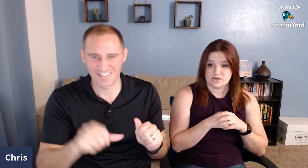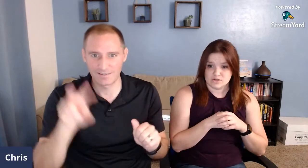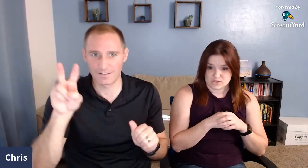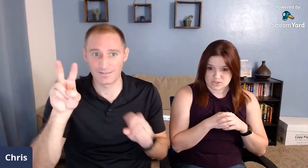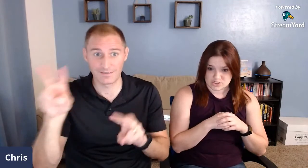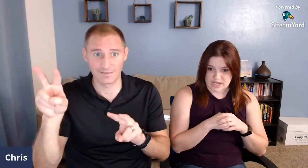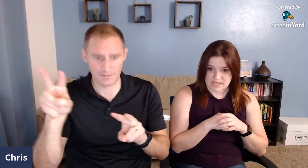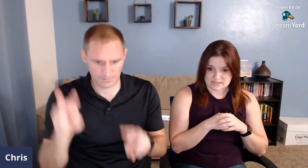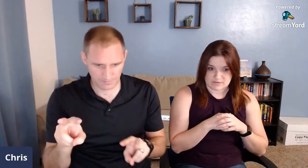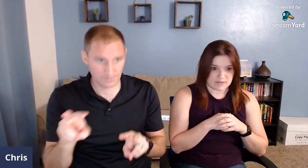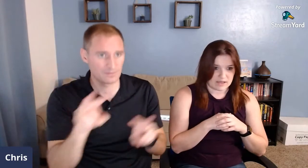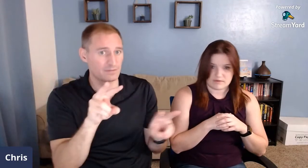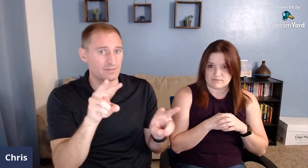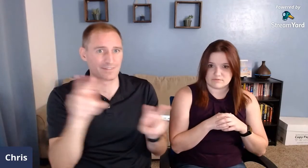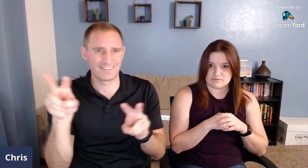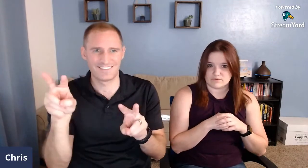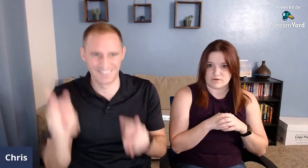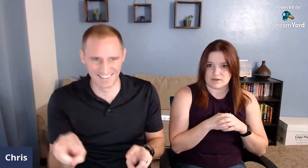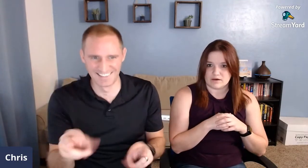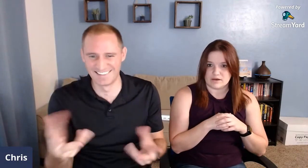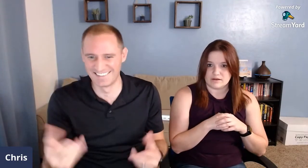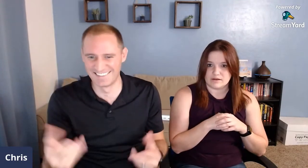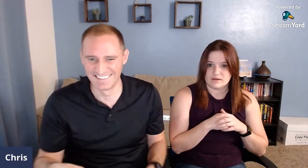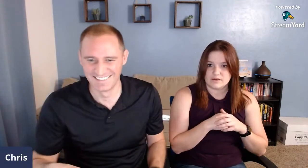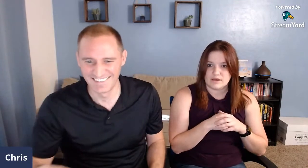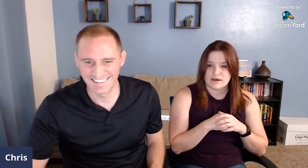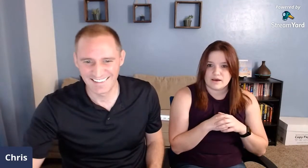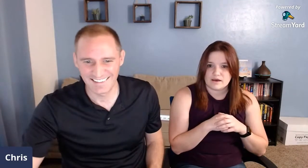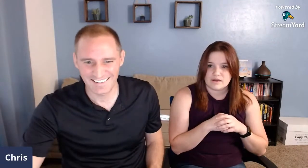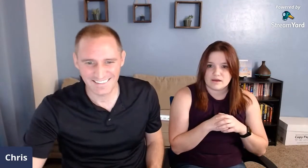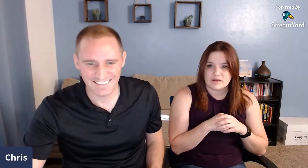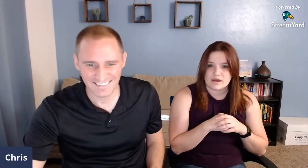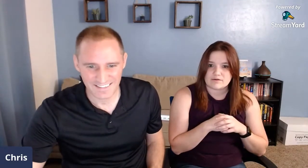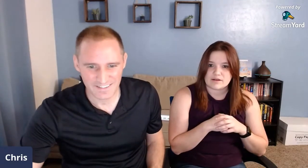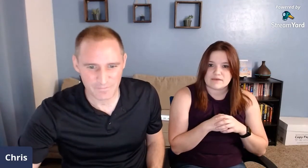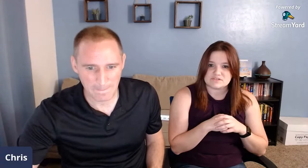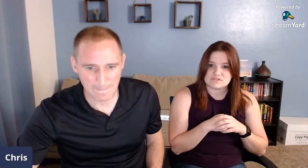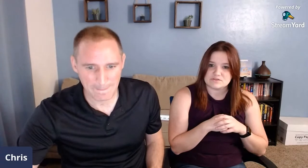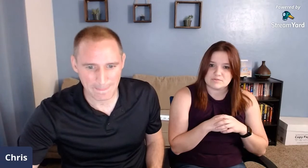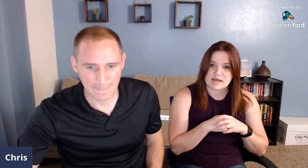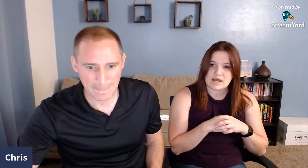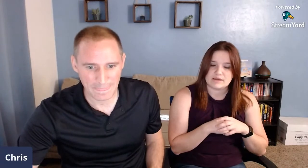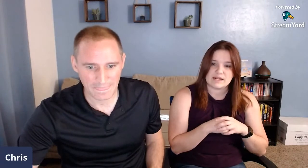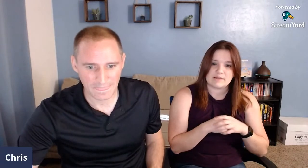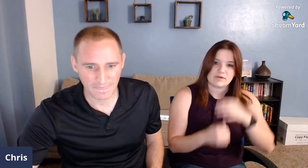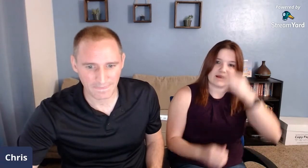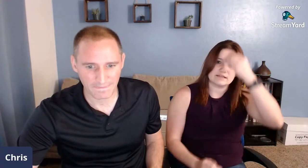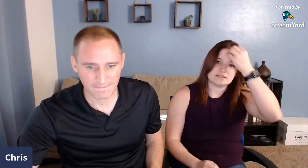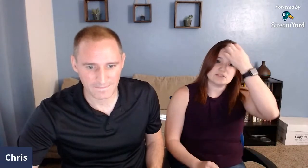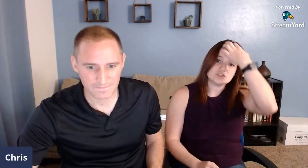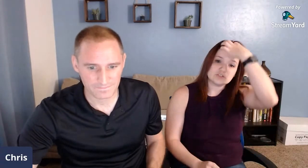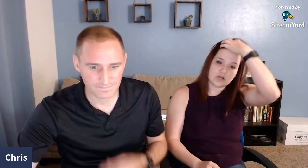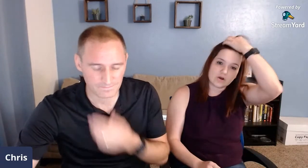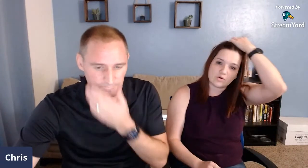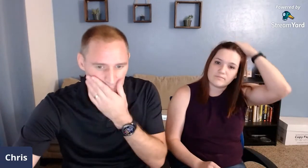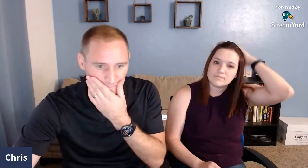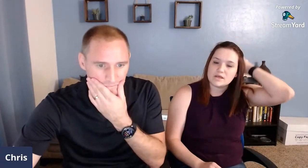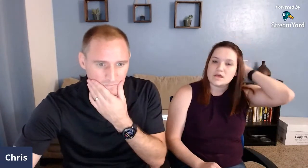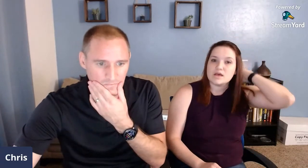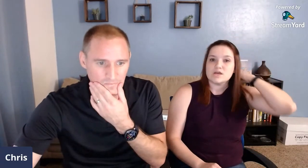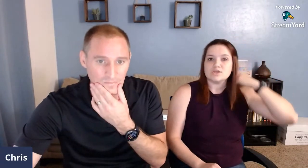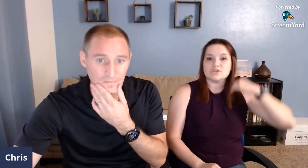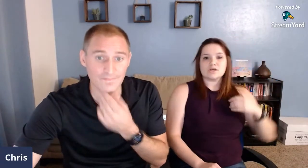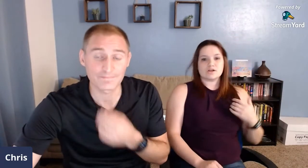different chats that we have going on. I don't have Zoom. How can I practice?